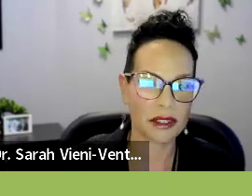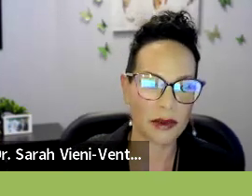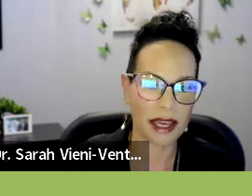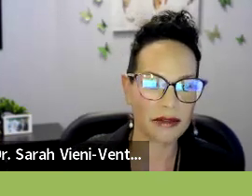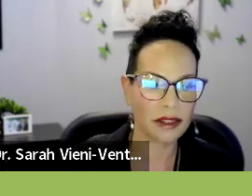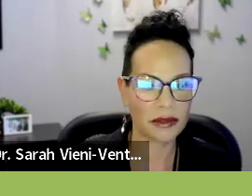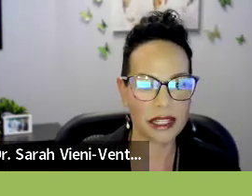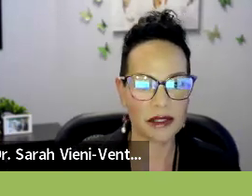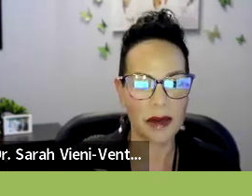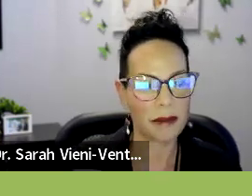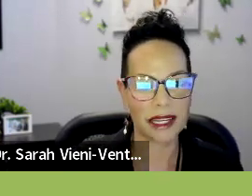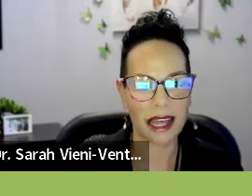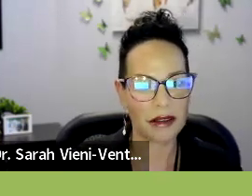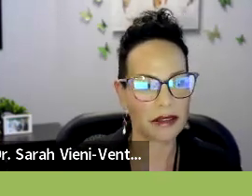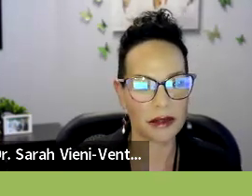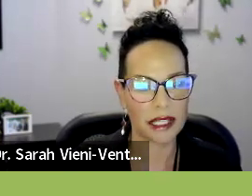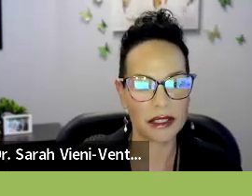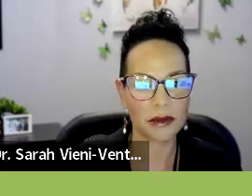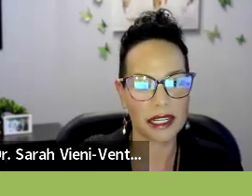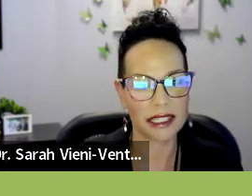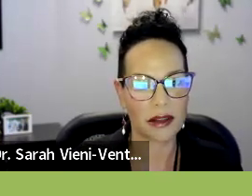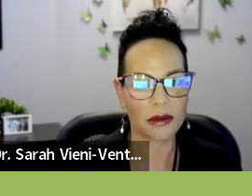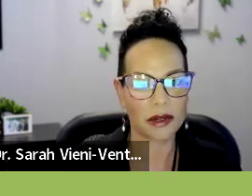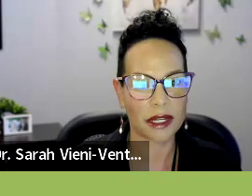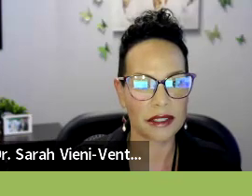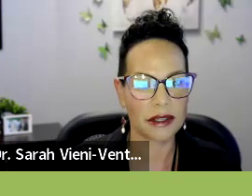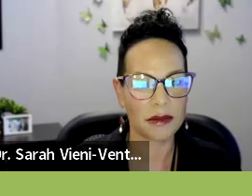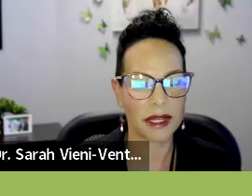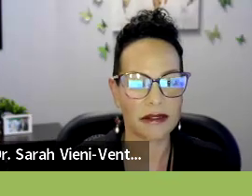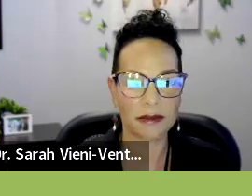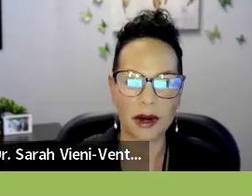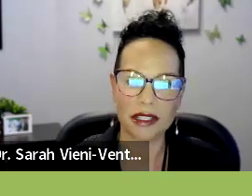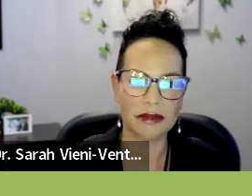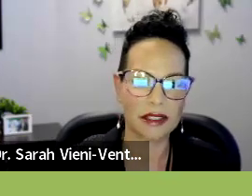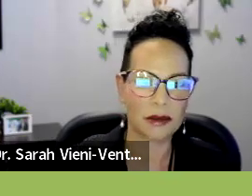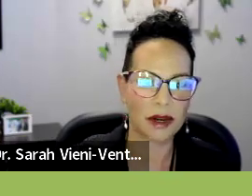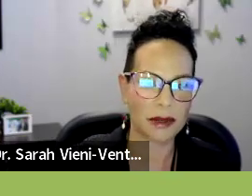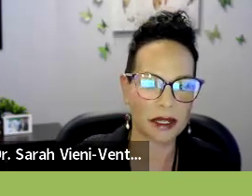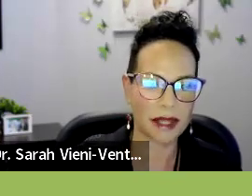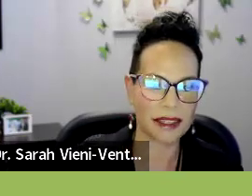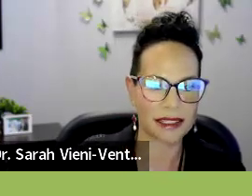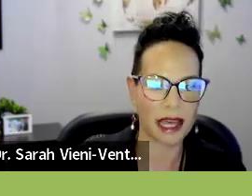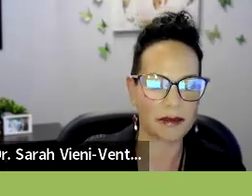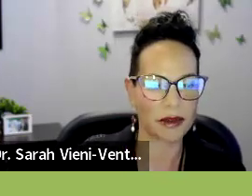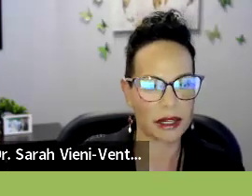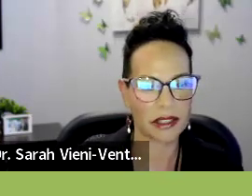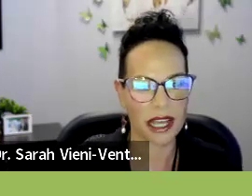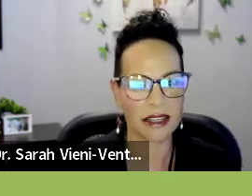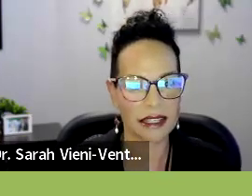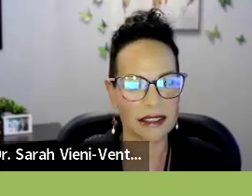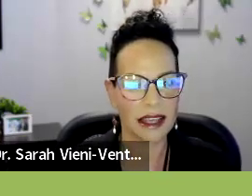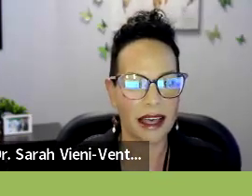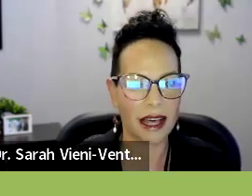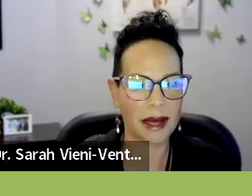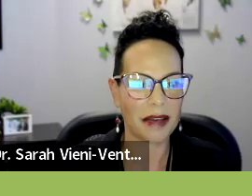just a few years away. Feel free to pop in and out if you need to. We're going to send the whole recording to you. But if parts of this are more applicable at this time for where your